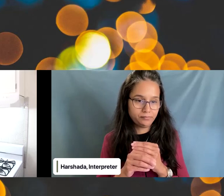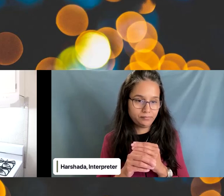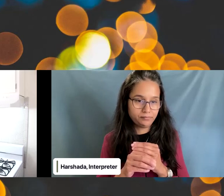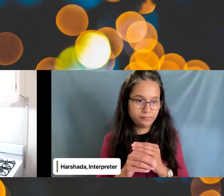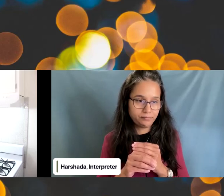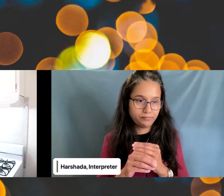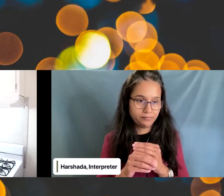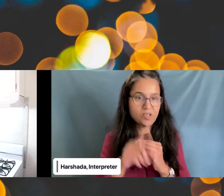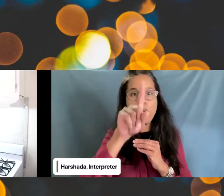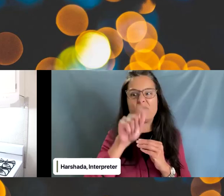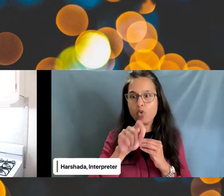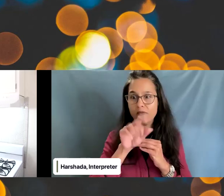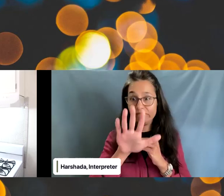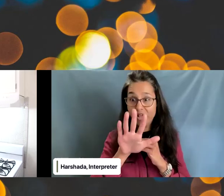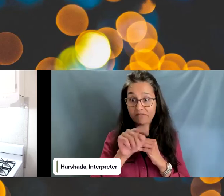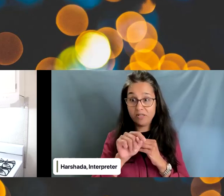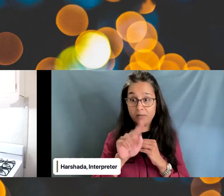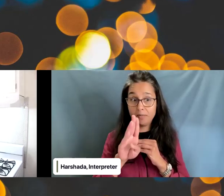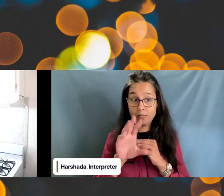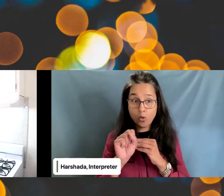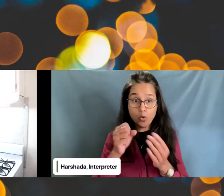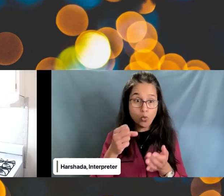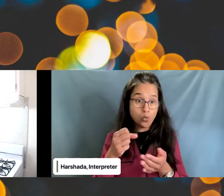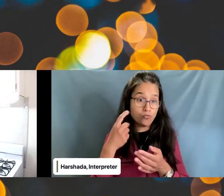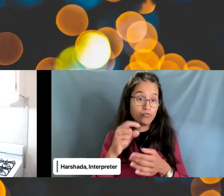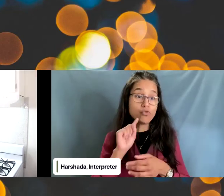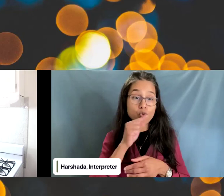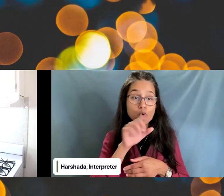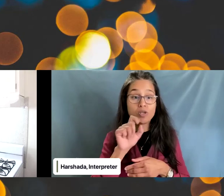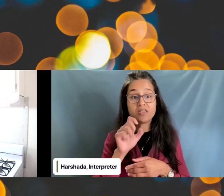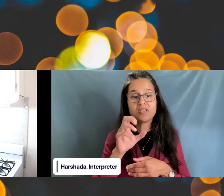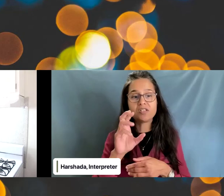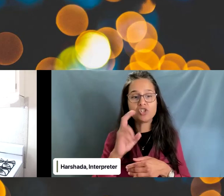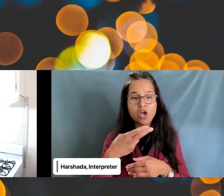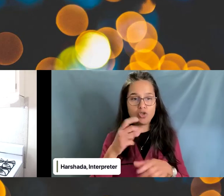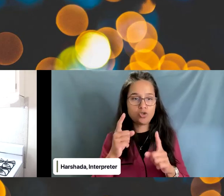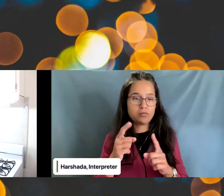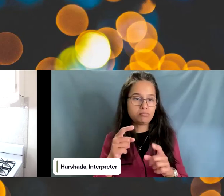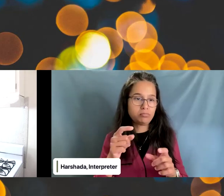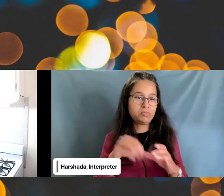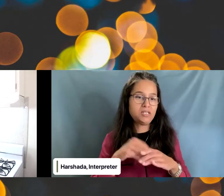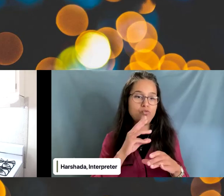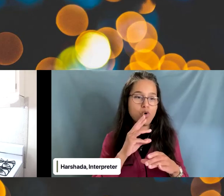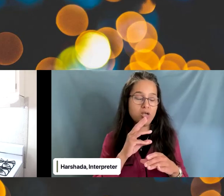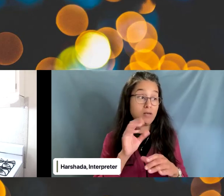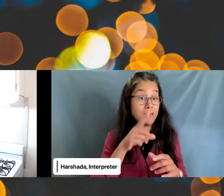1.5 tablespoons of cornstarch to the water. Cornstarch always needs a liquid to